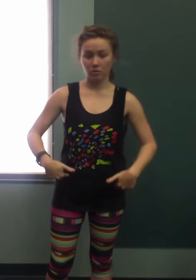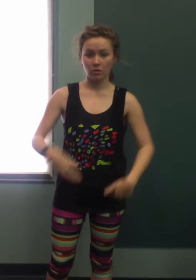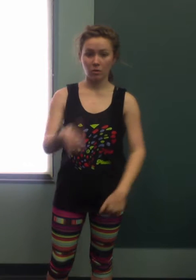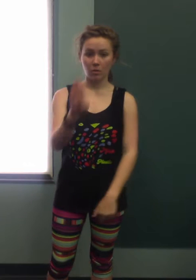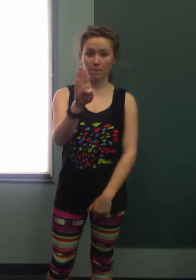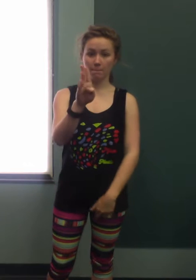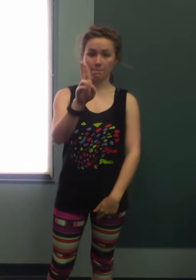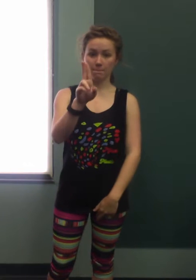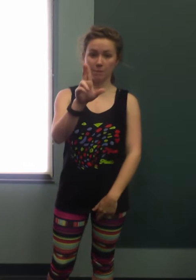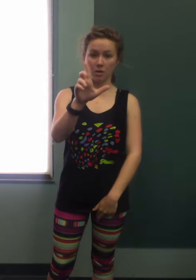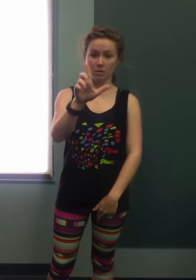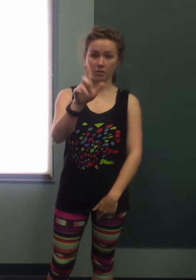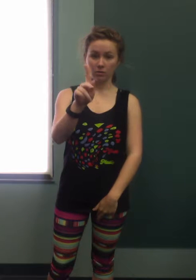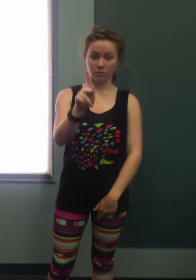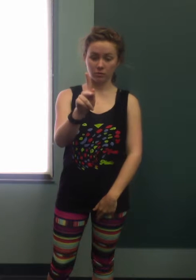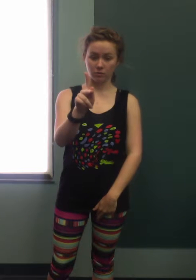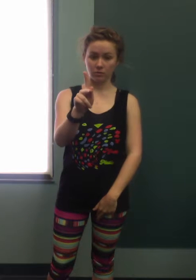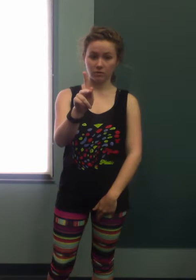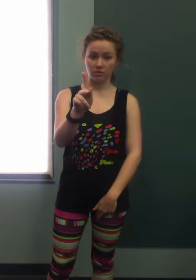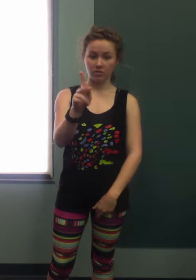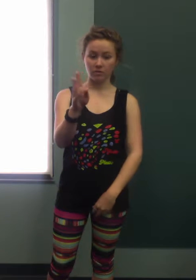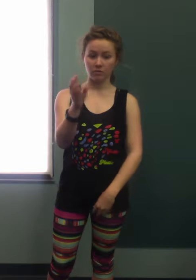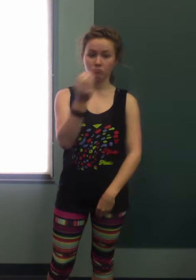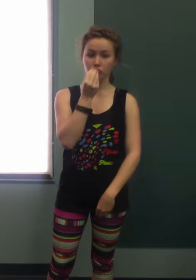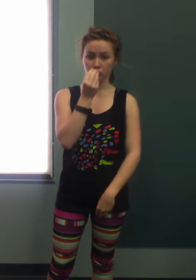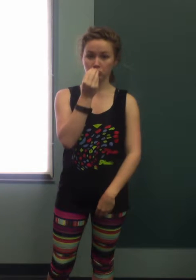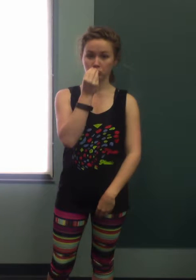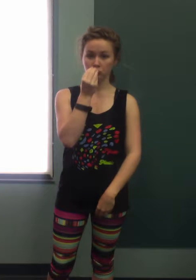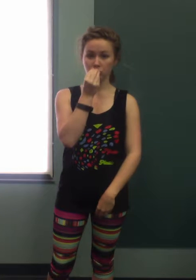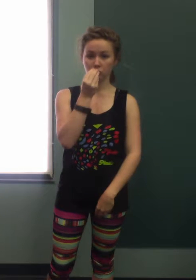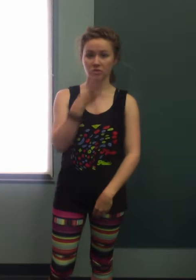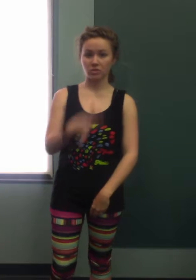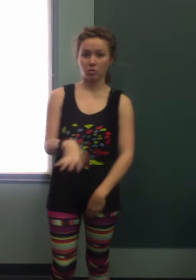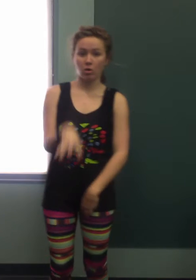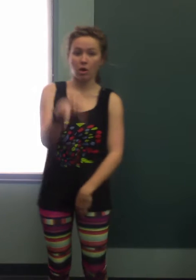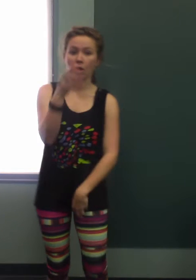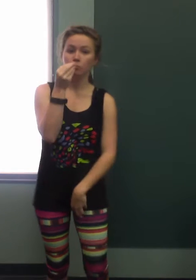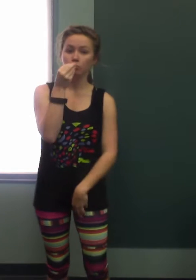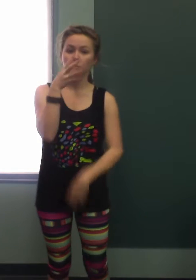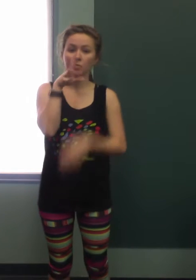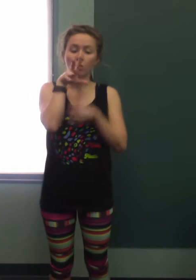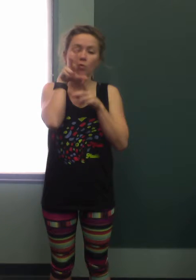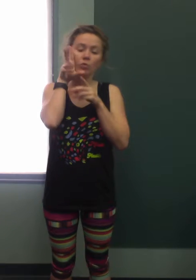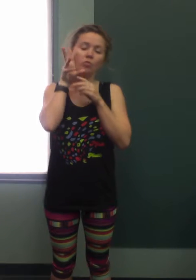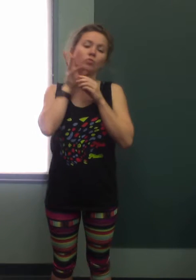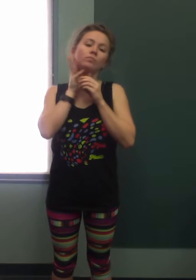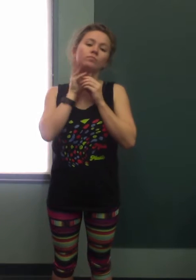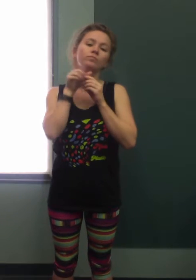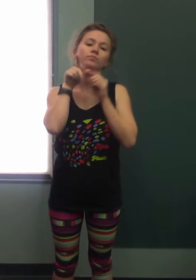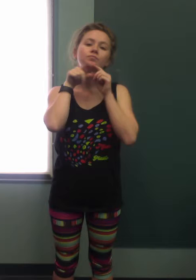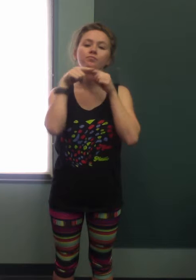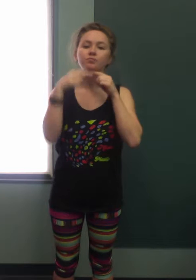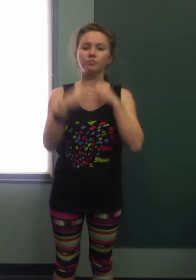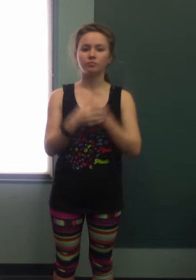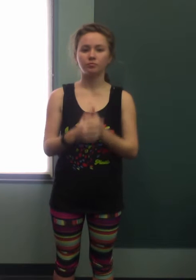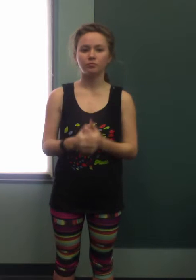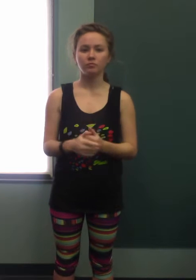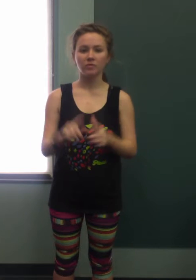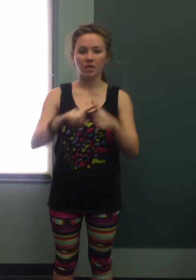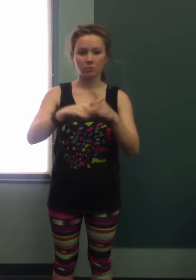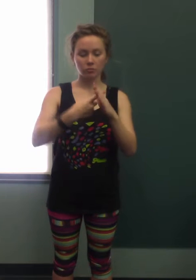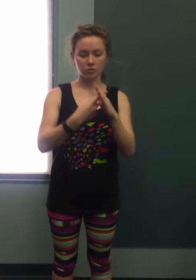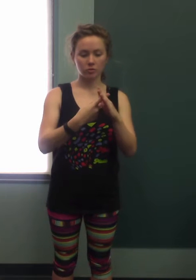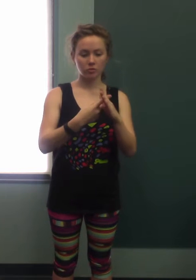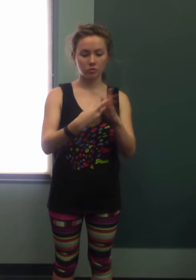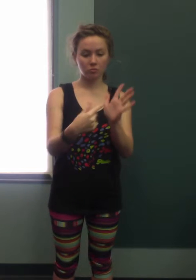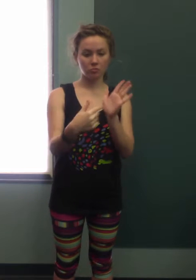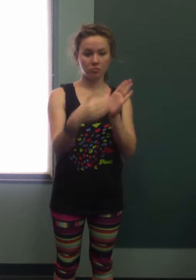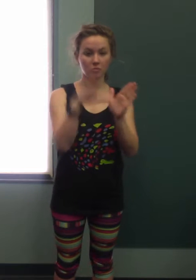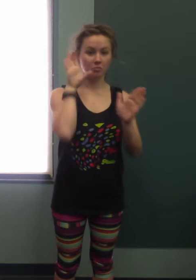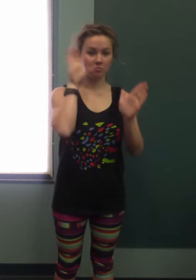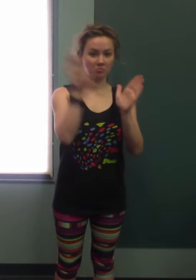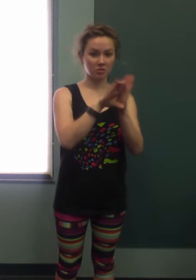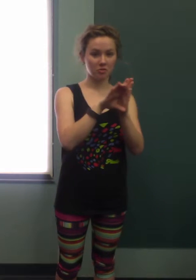bulk, and then we have to digest it, and then eventually absorb it into our body. And so I wanted to start with a picture of a donut. The reason why is it starts